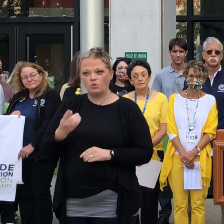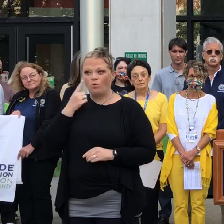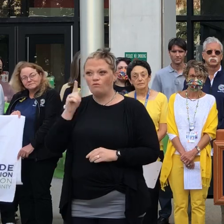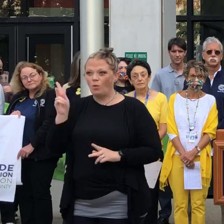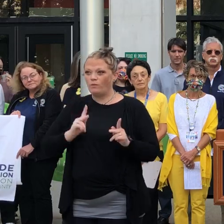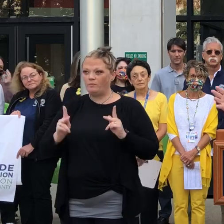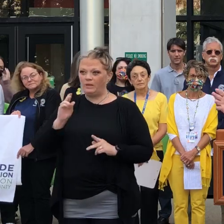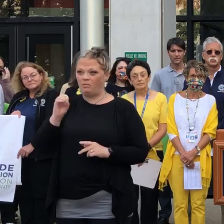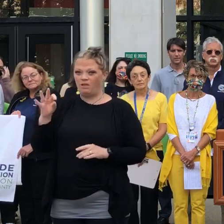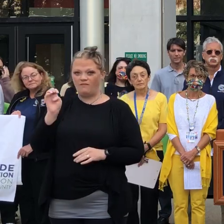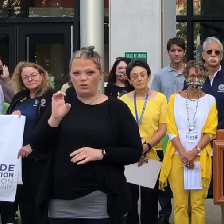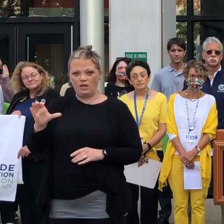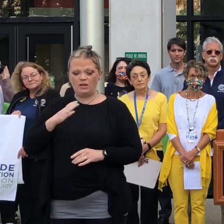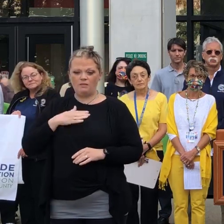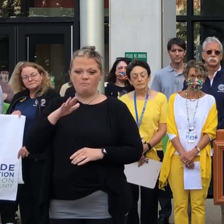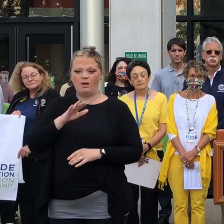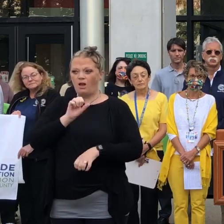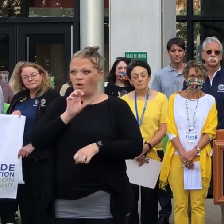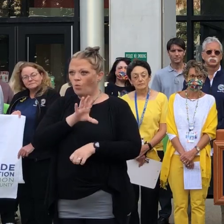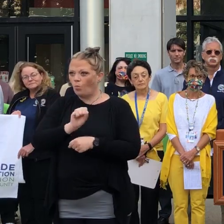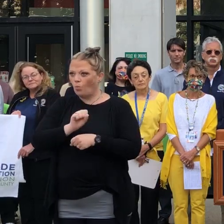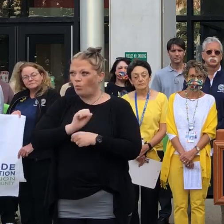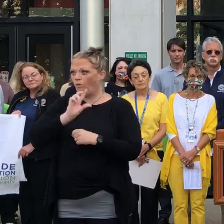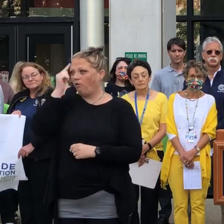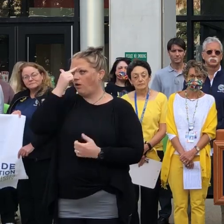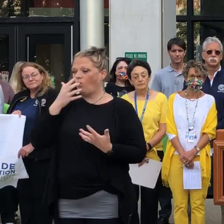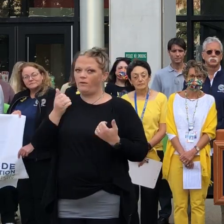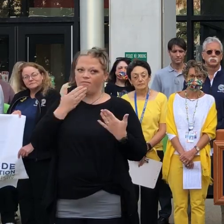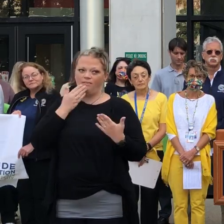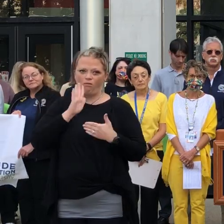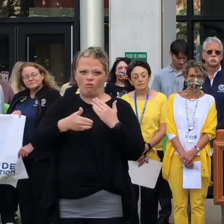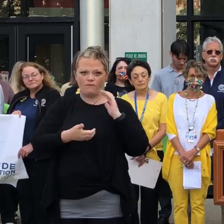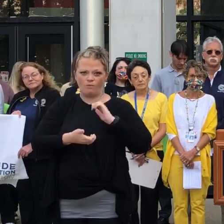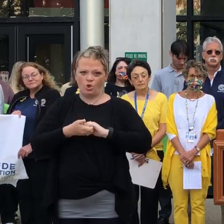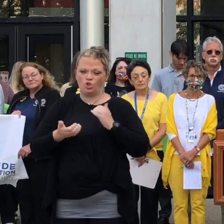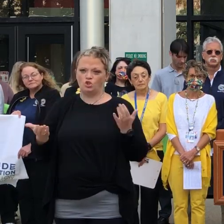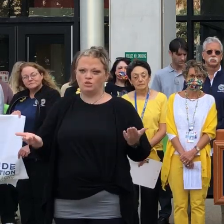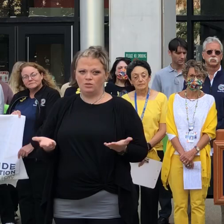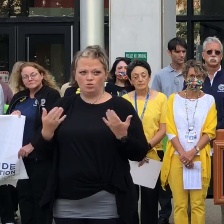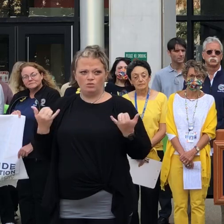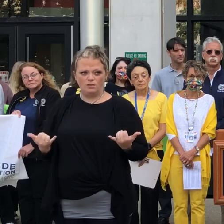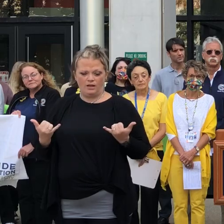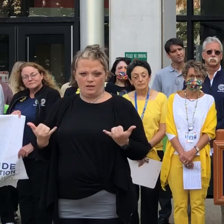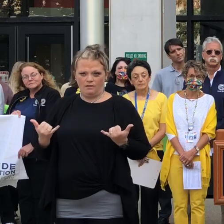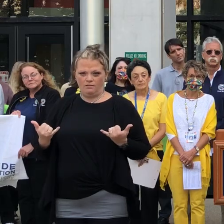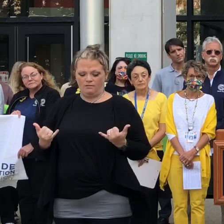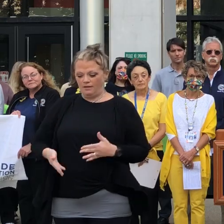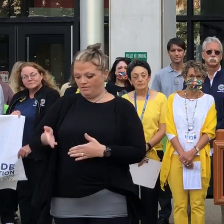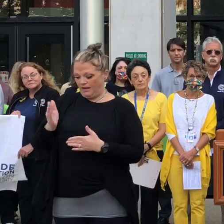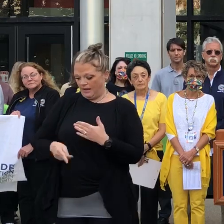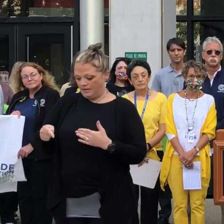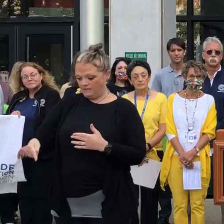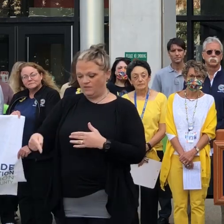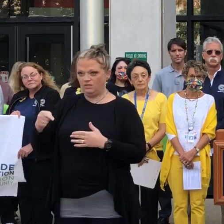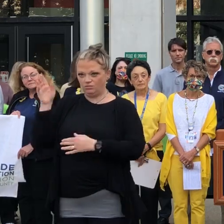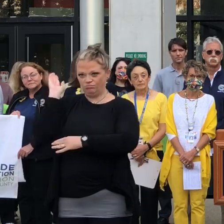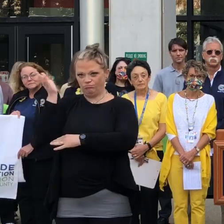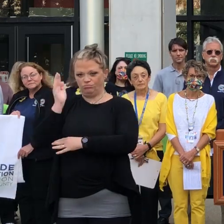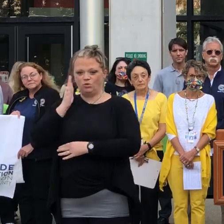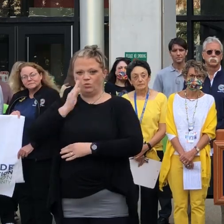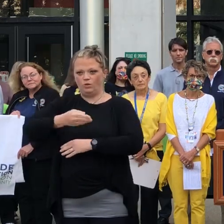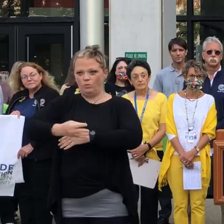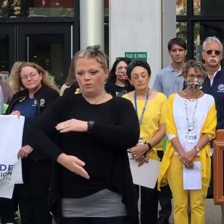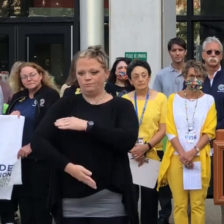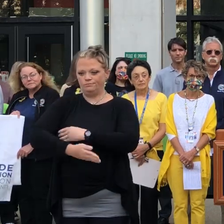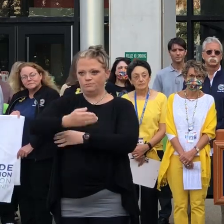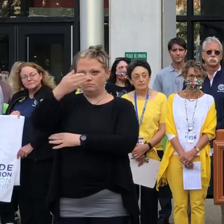of Erie County, my colleagues in government, I want to thank all of our partners here today. At the end of this conference, we will be raising